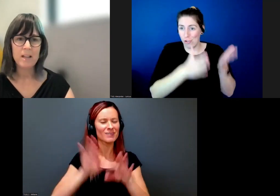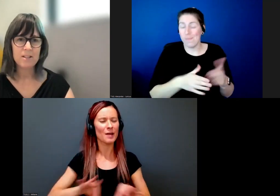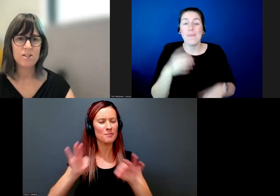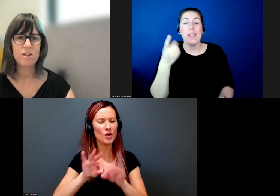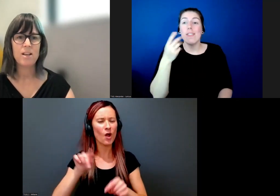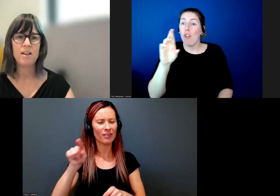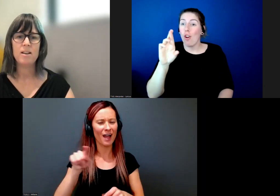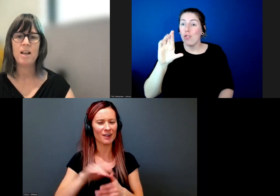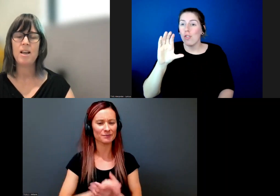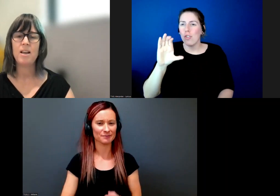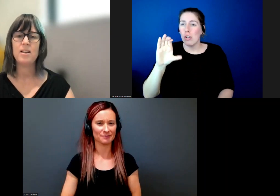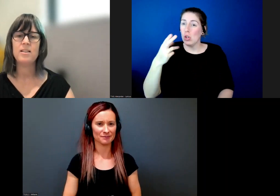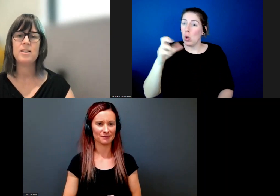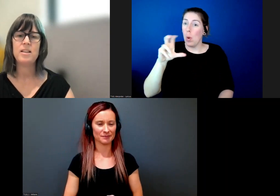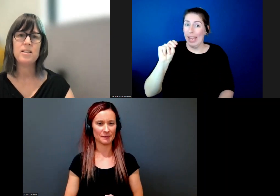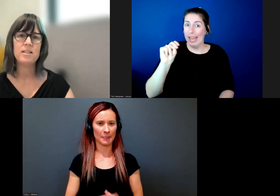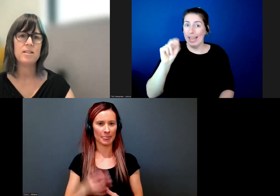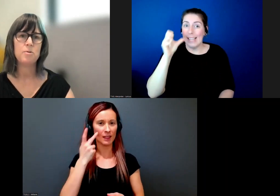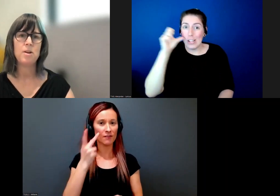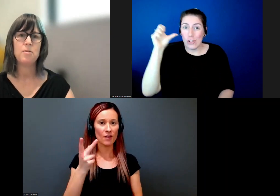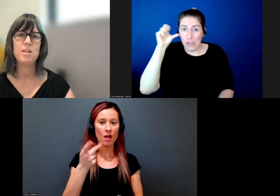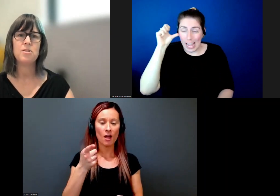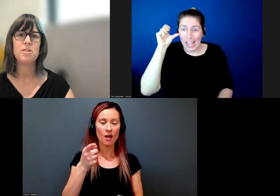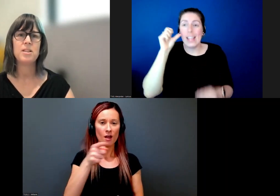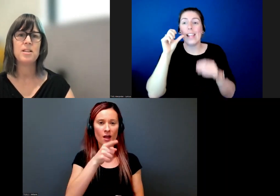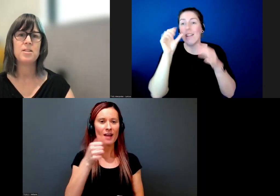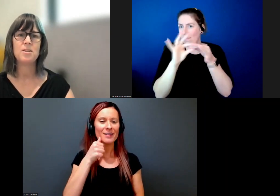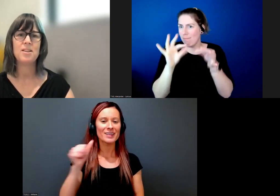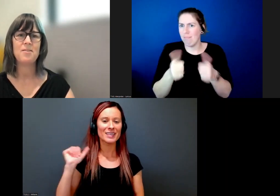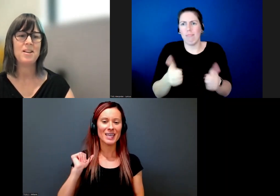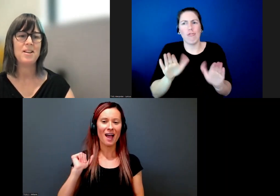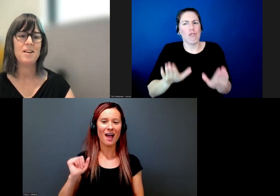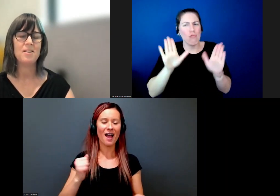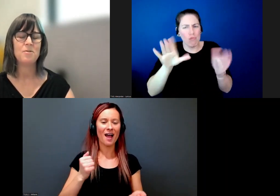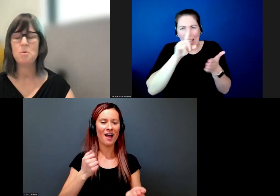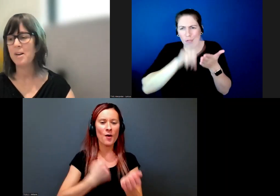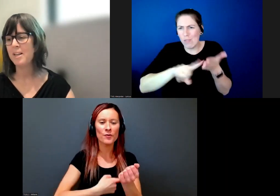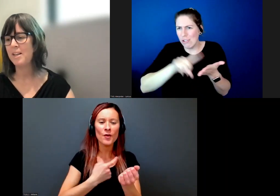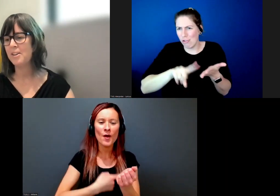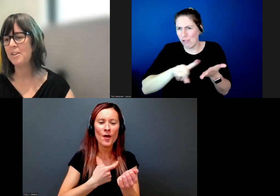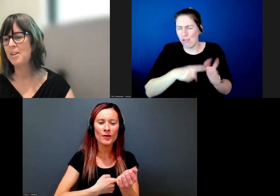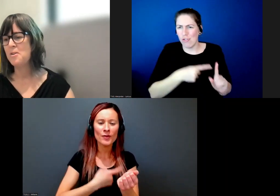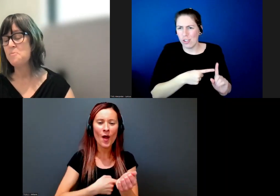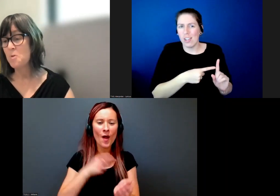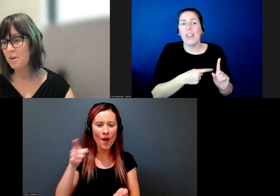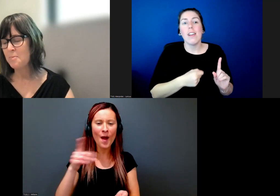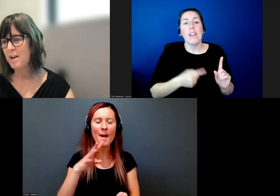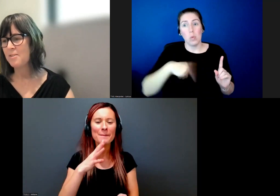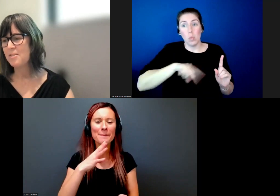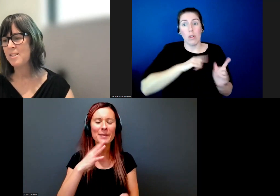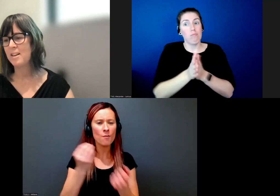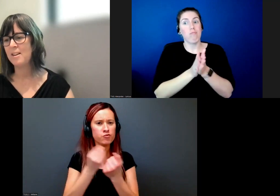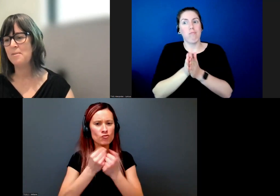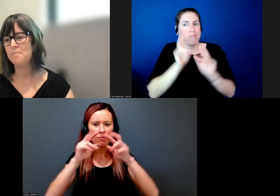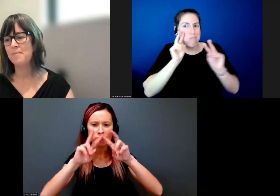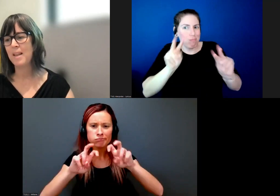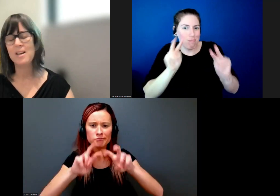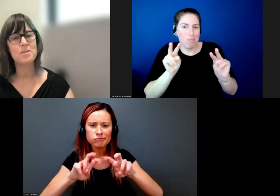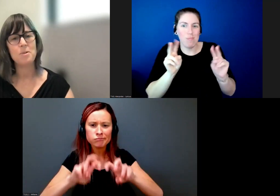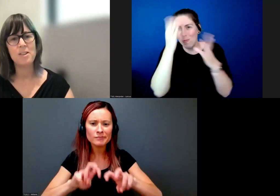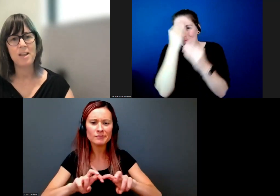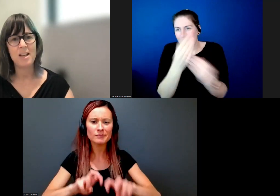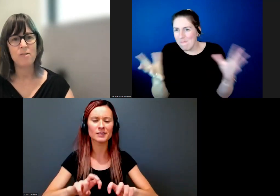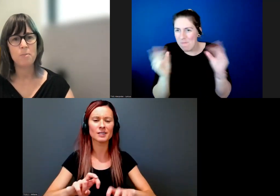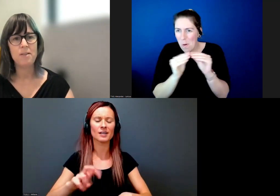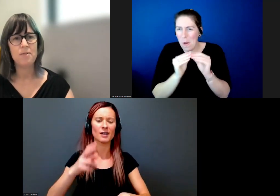Cohen yesterday, and he's done some great research that we want to hear more about. I just